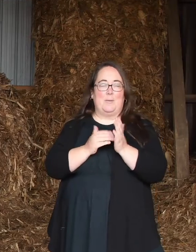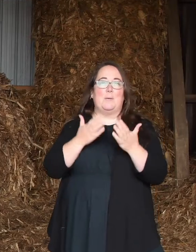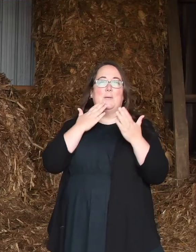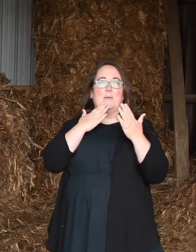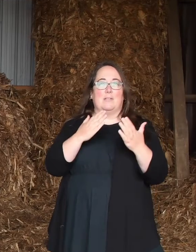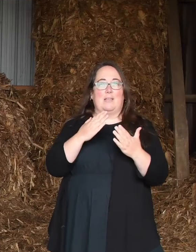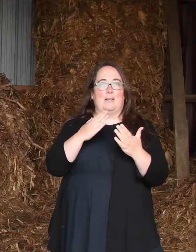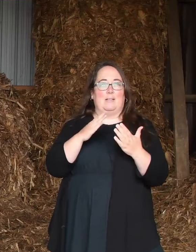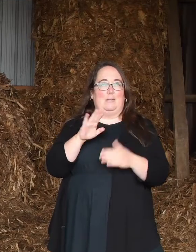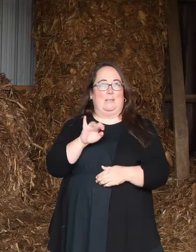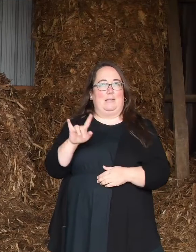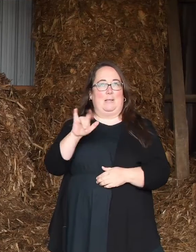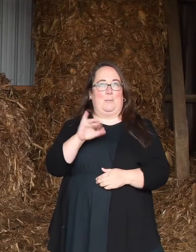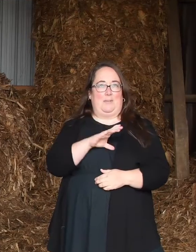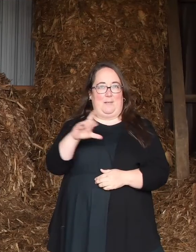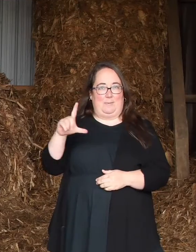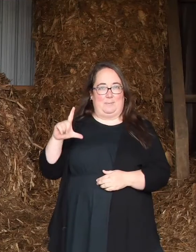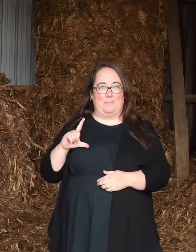County Council.